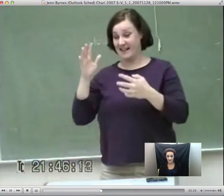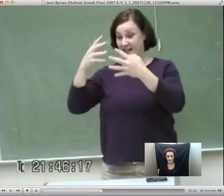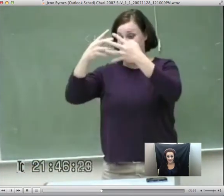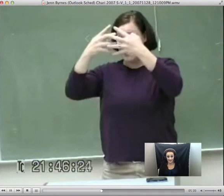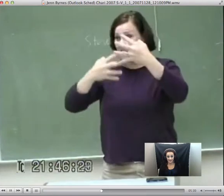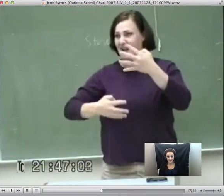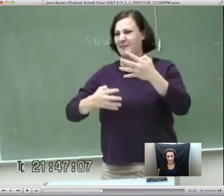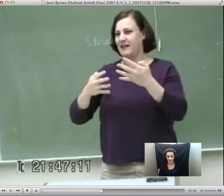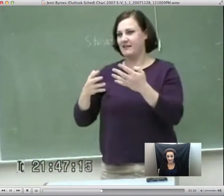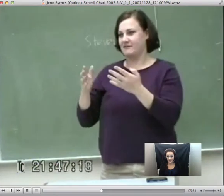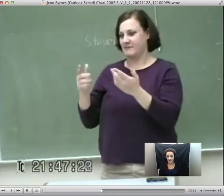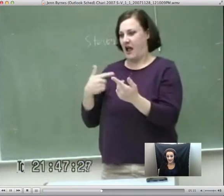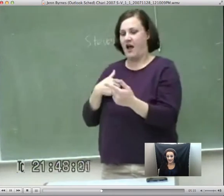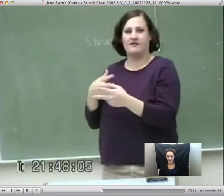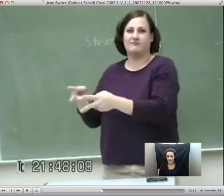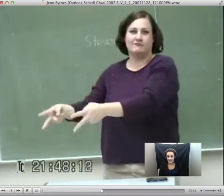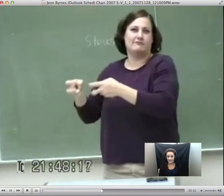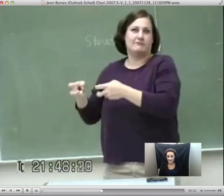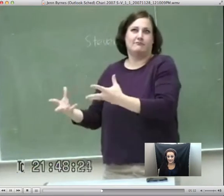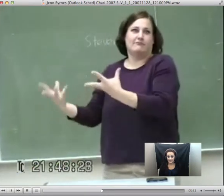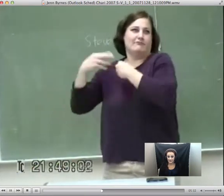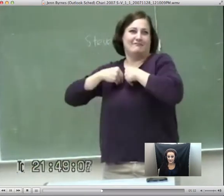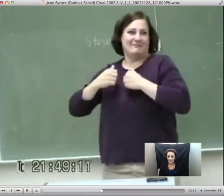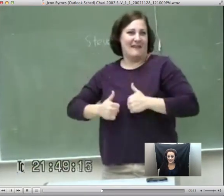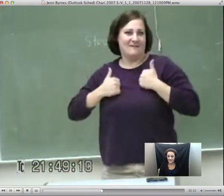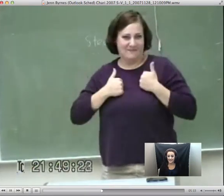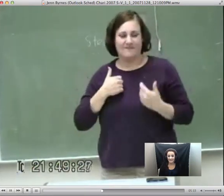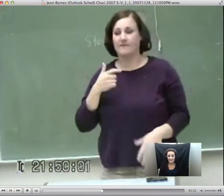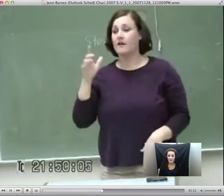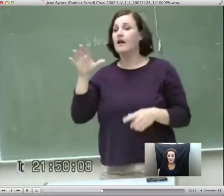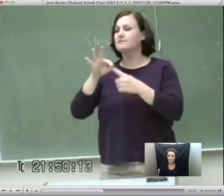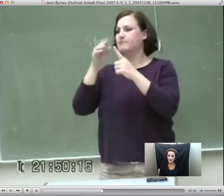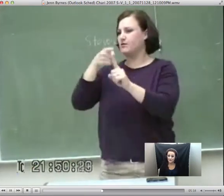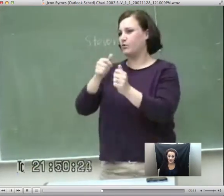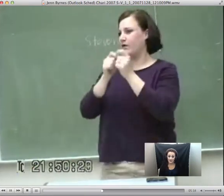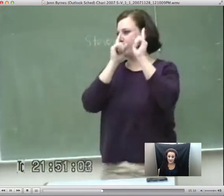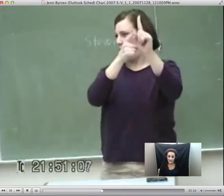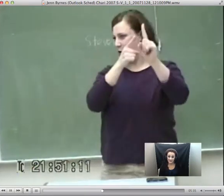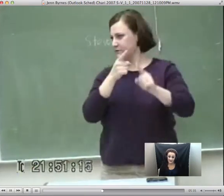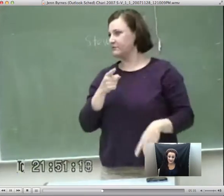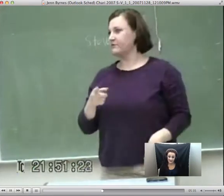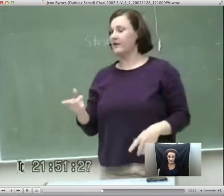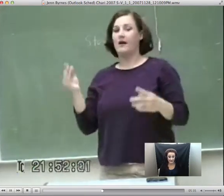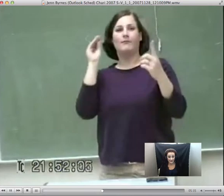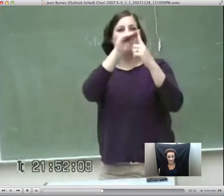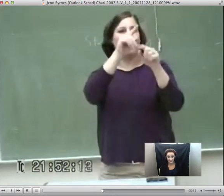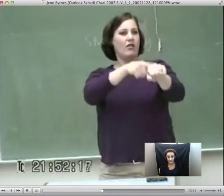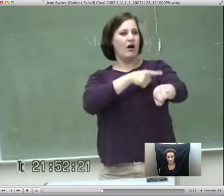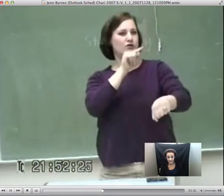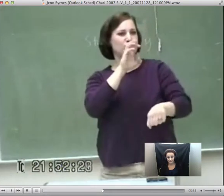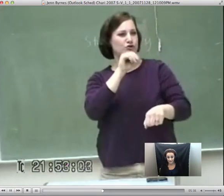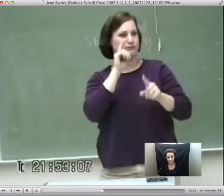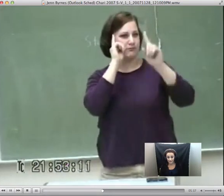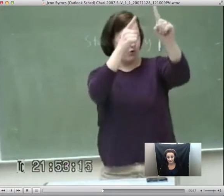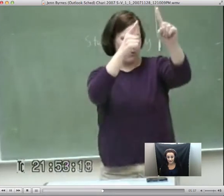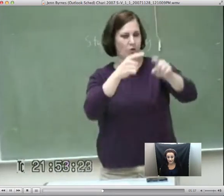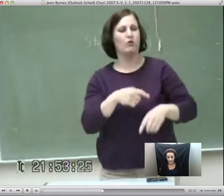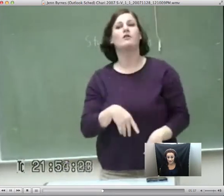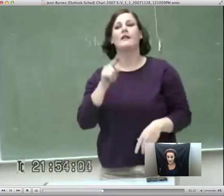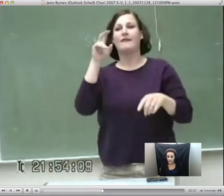amazing. And it lists a bunch of different things, and I've included a lot of his advice into my life. You know, it's important to